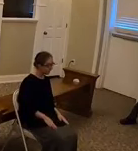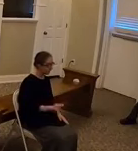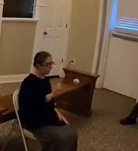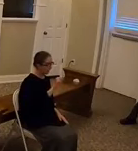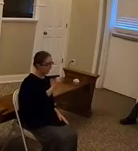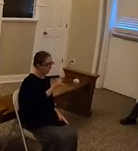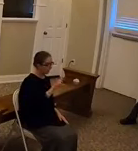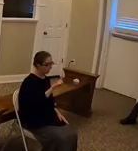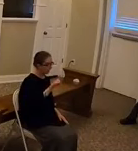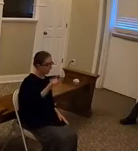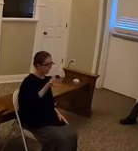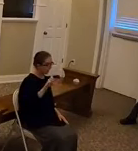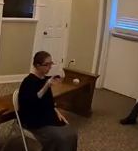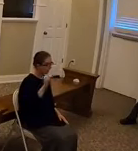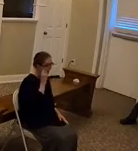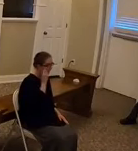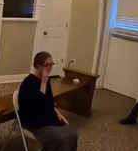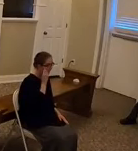canceled.